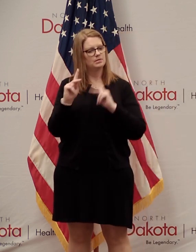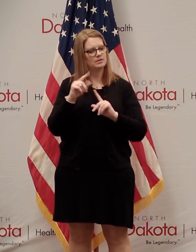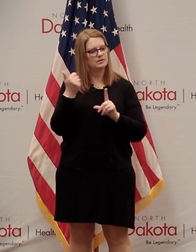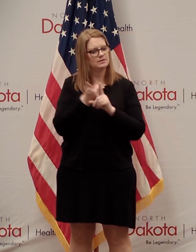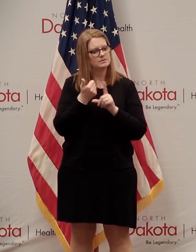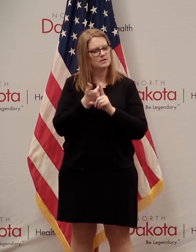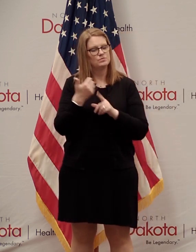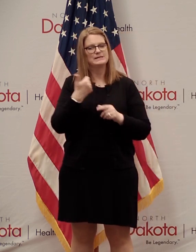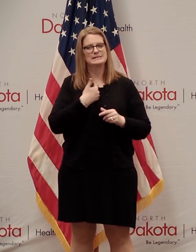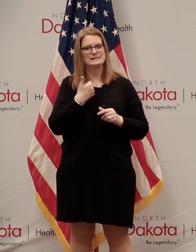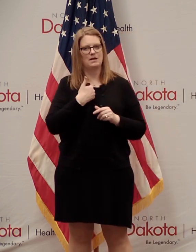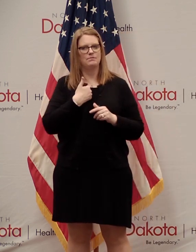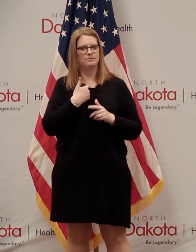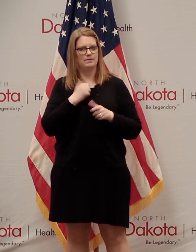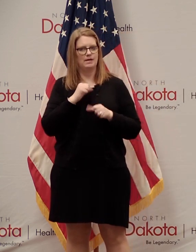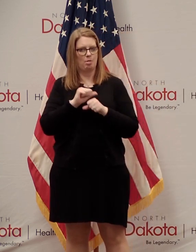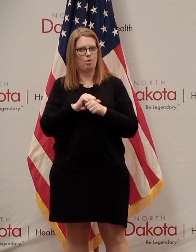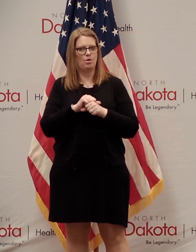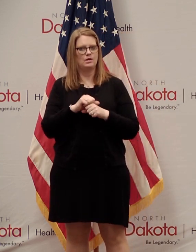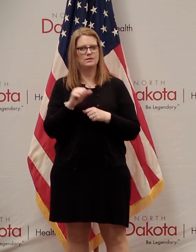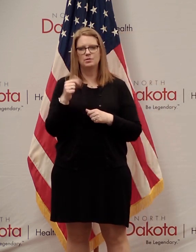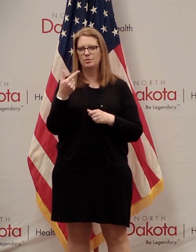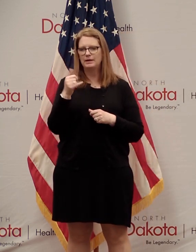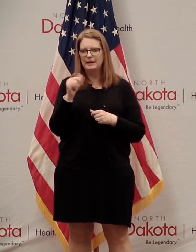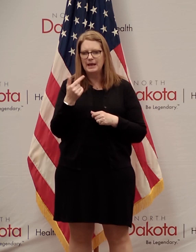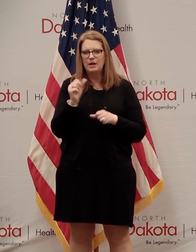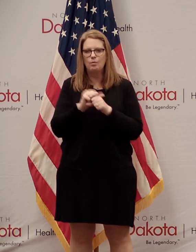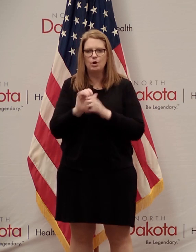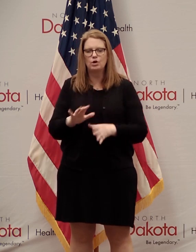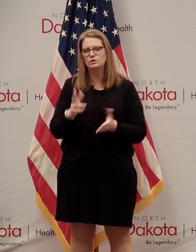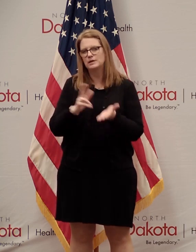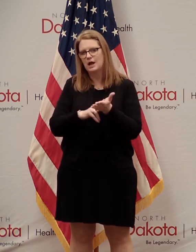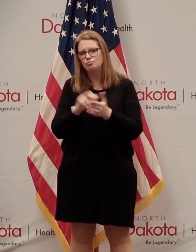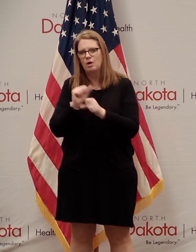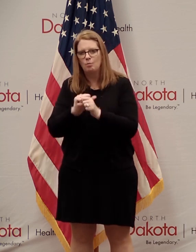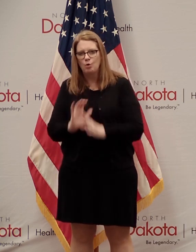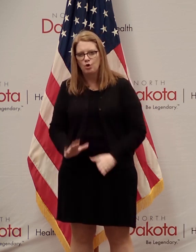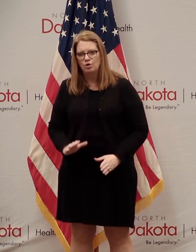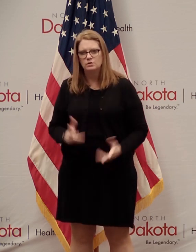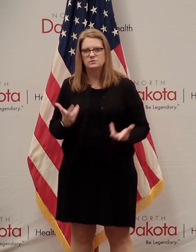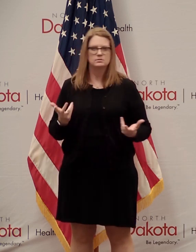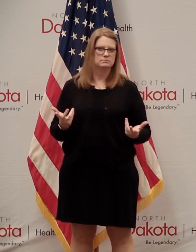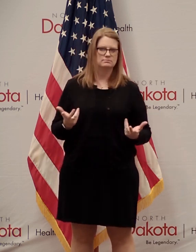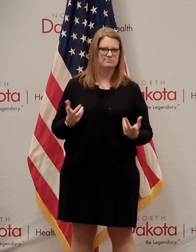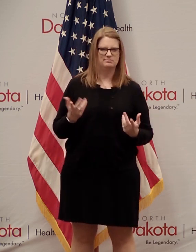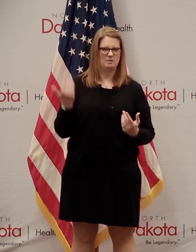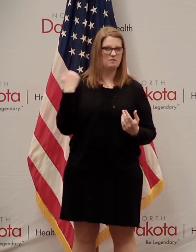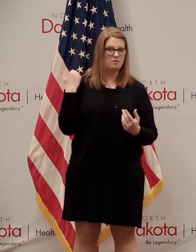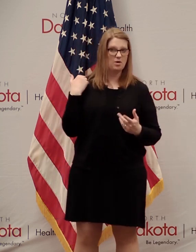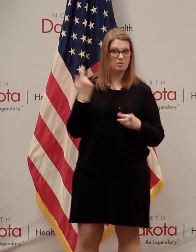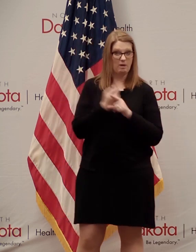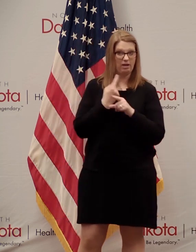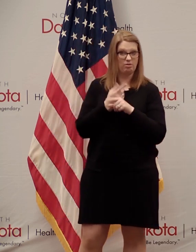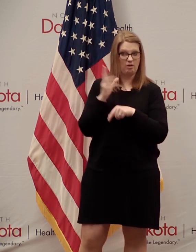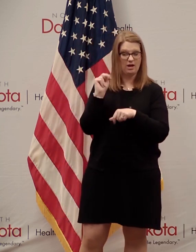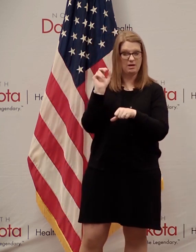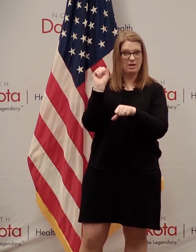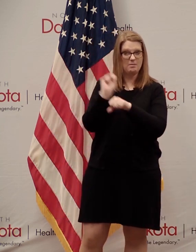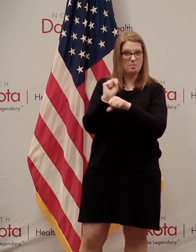were self-employed, gig workers and others, contract workers who may not have traditionally qualified for regular